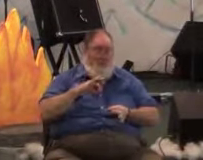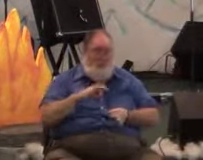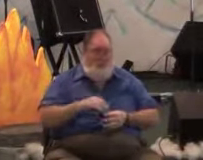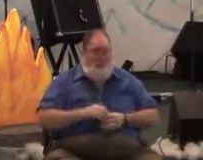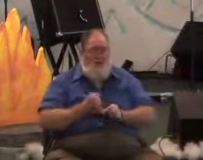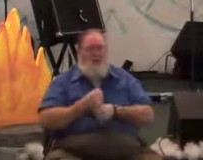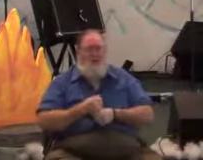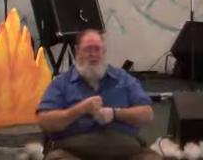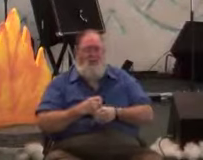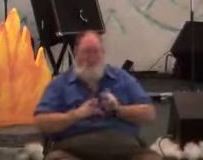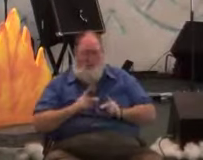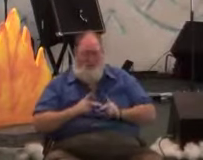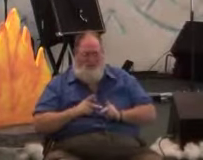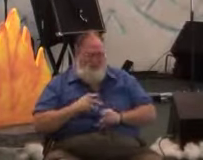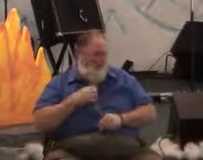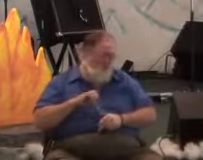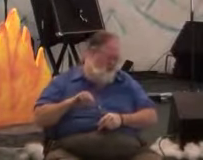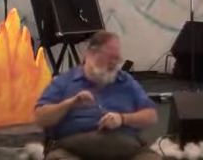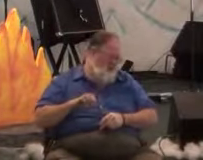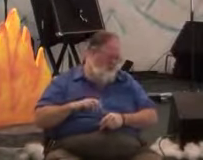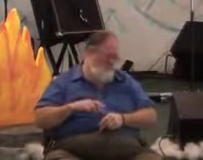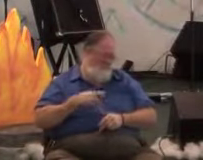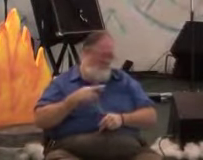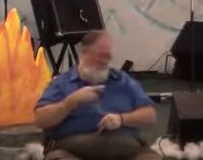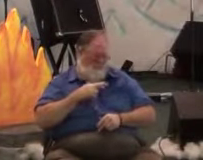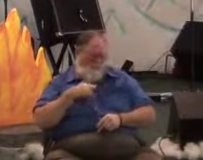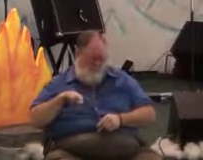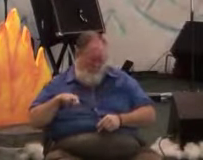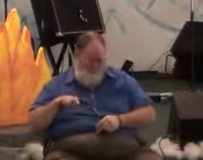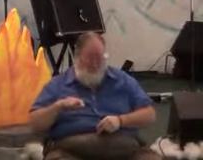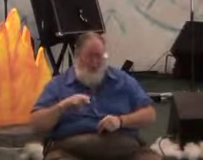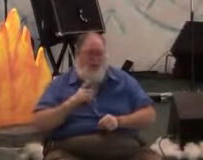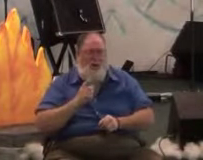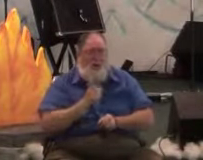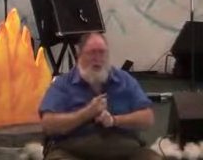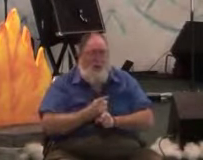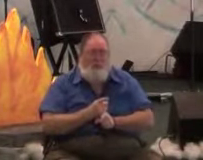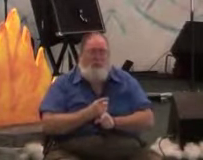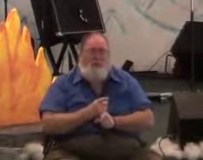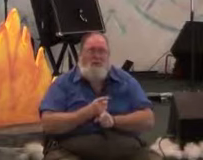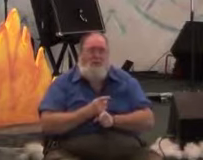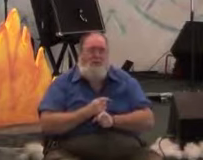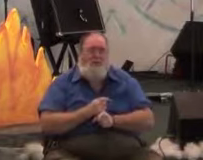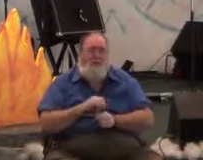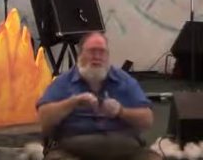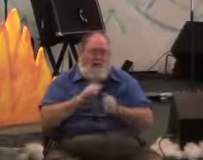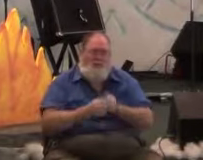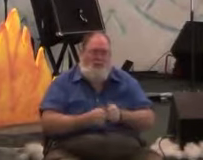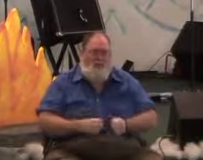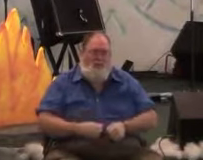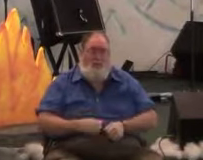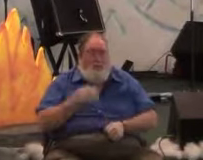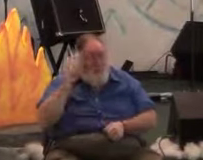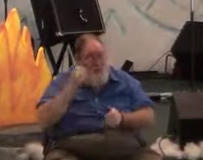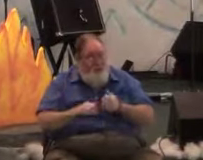makes people arrogant, rude, and hard to get along with. You know anybody like that? When